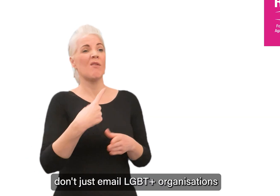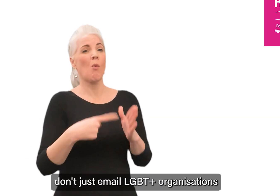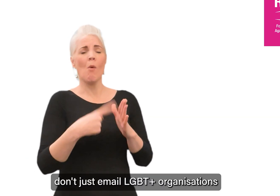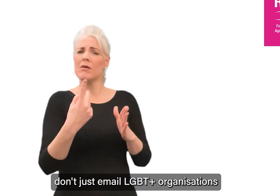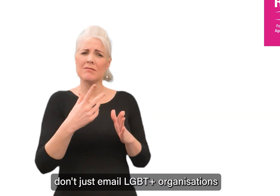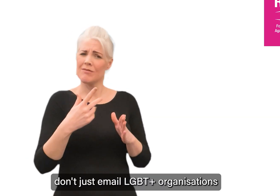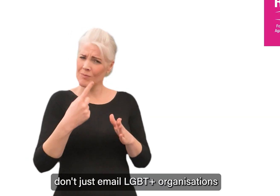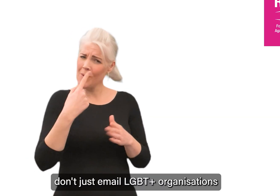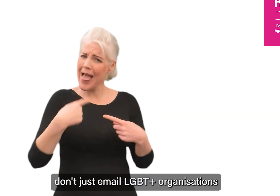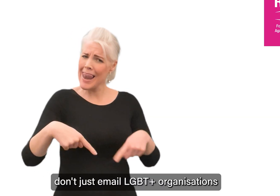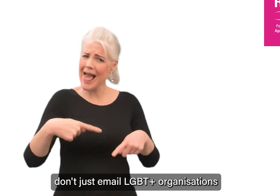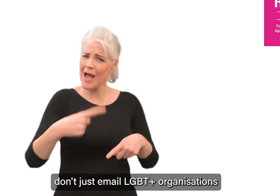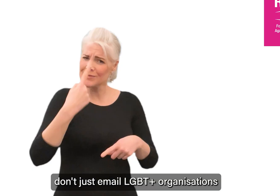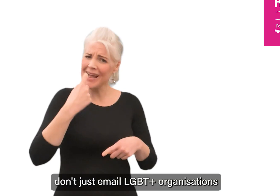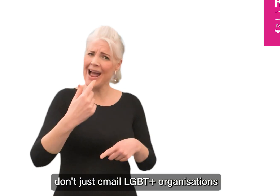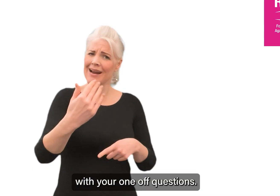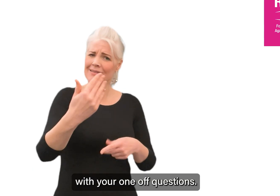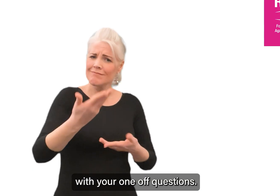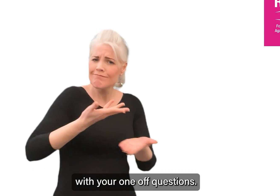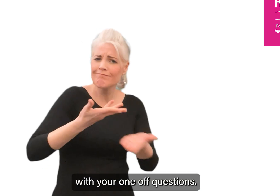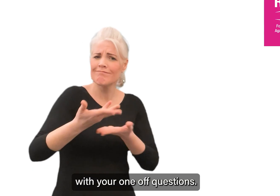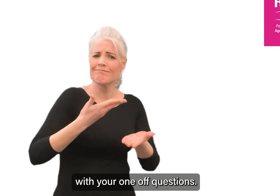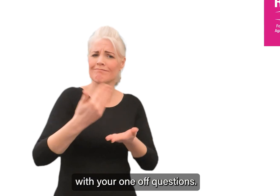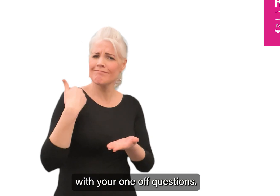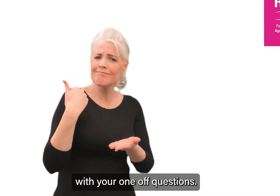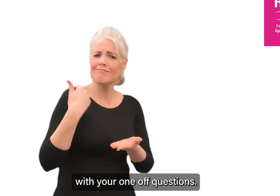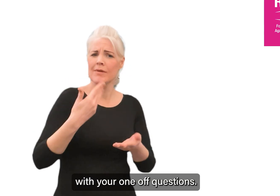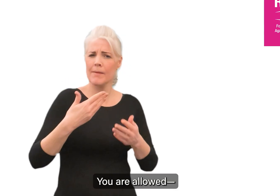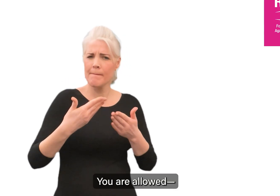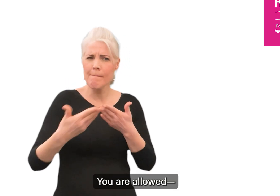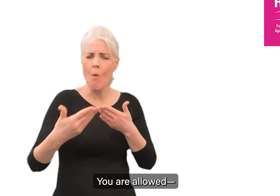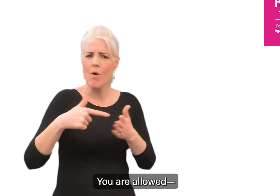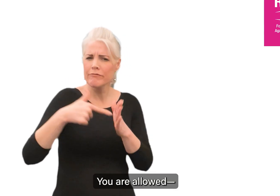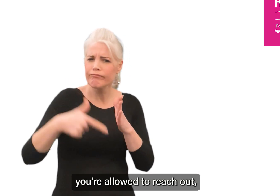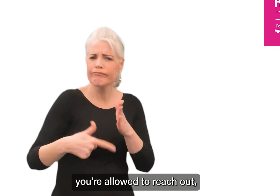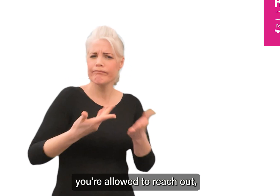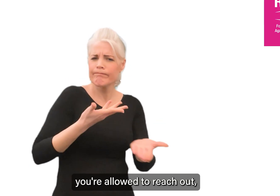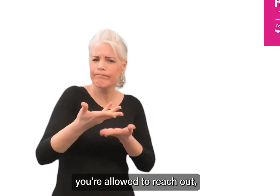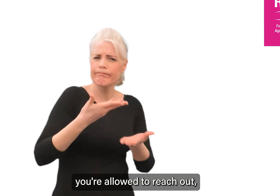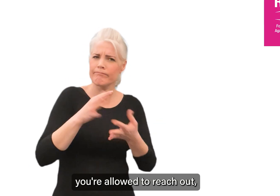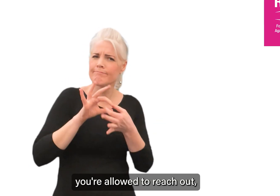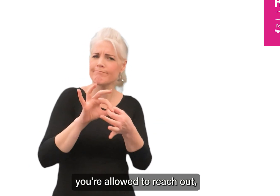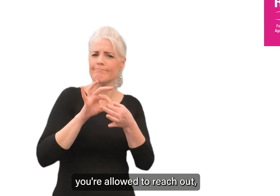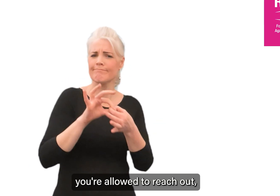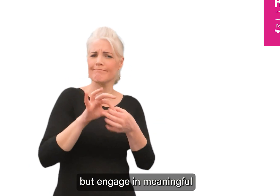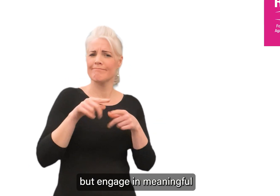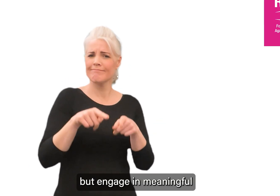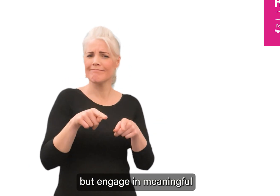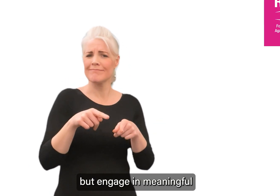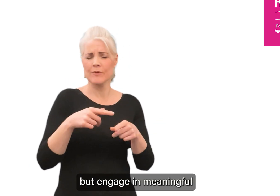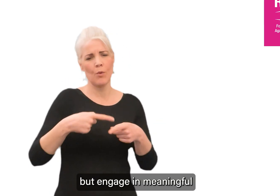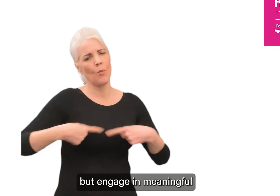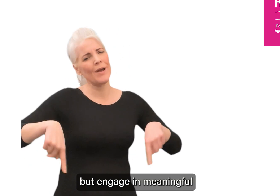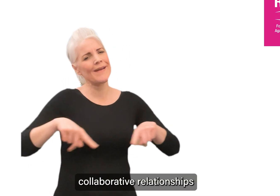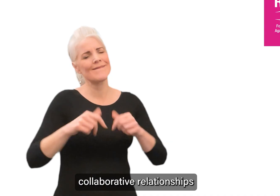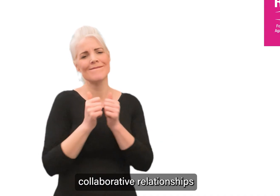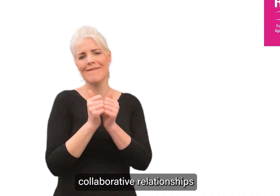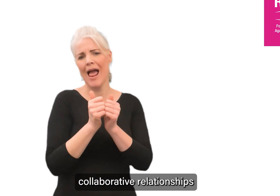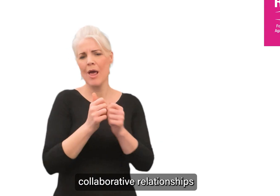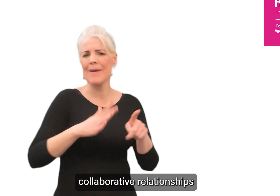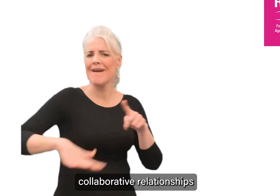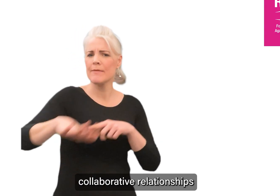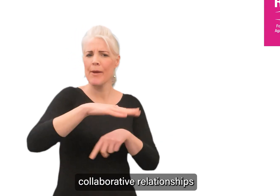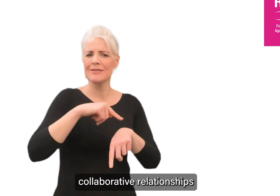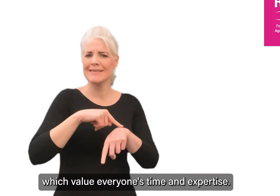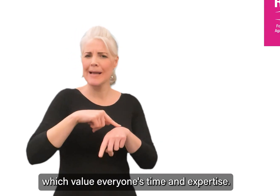just email LGBT plus organizations with your one-off questions. You're allowed to reach out, but engage in meaningful